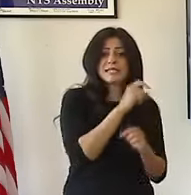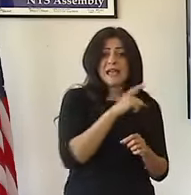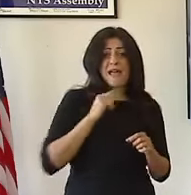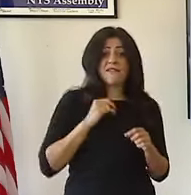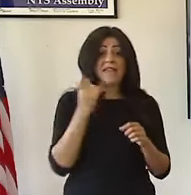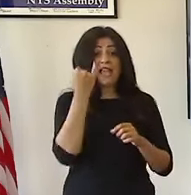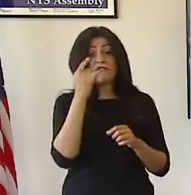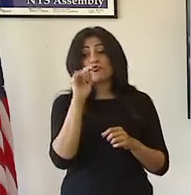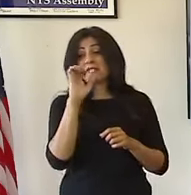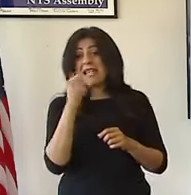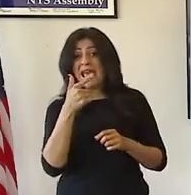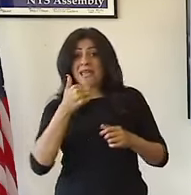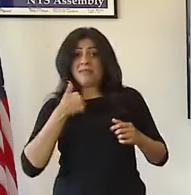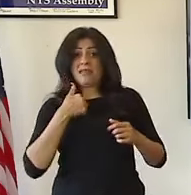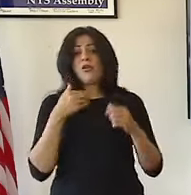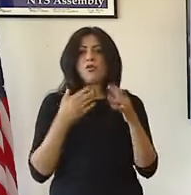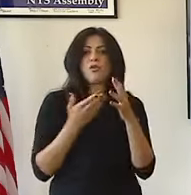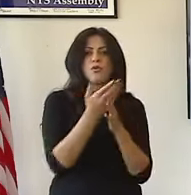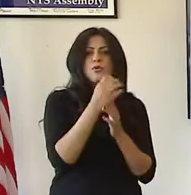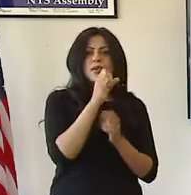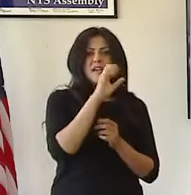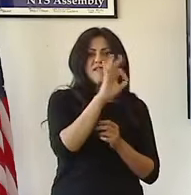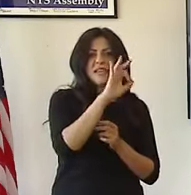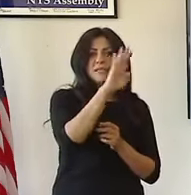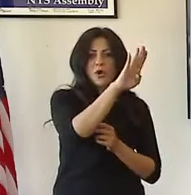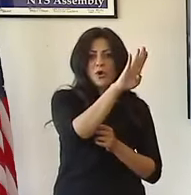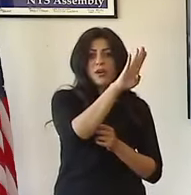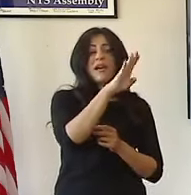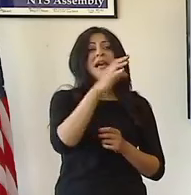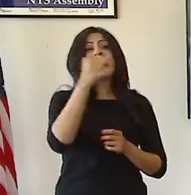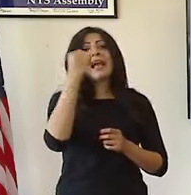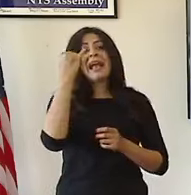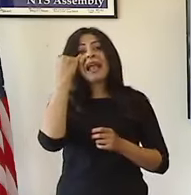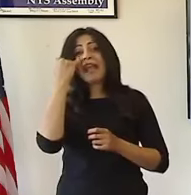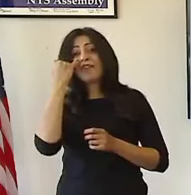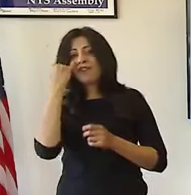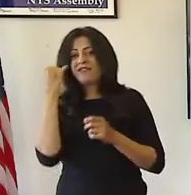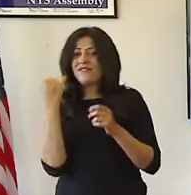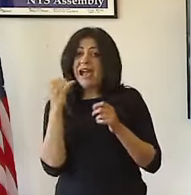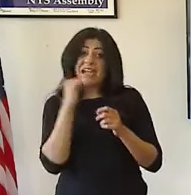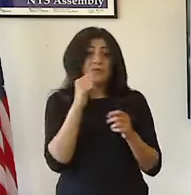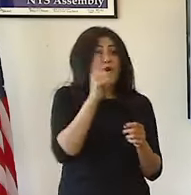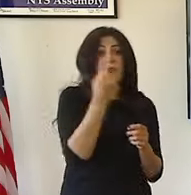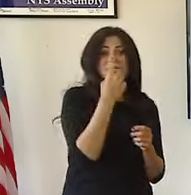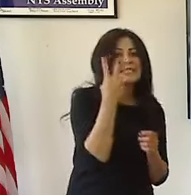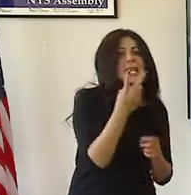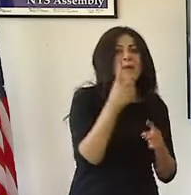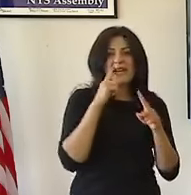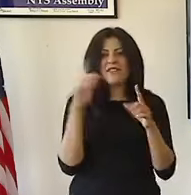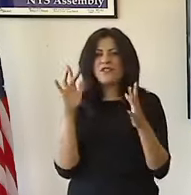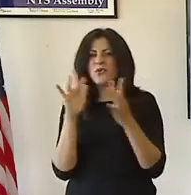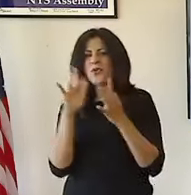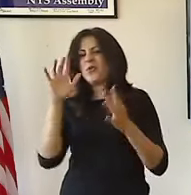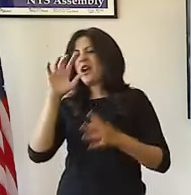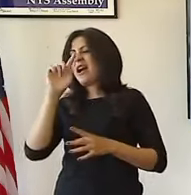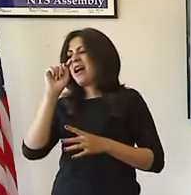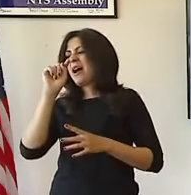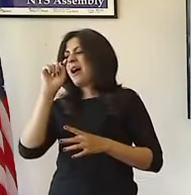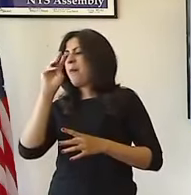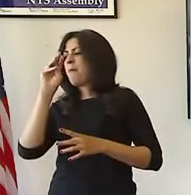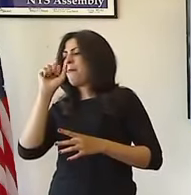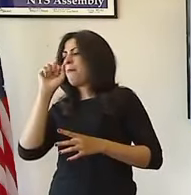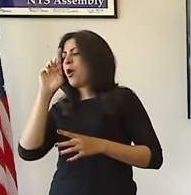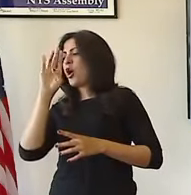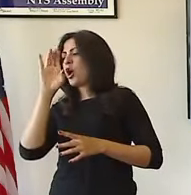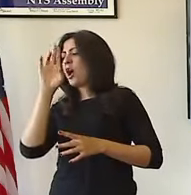don't always see it, but I will say if you tag Marcus Molinaro, it actually is me, and I try to the extent I can to give you answers.